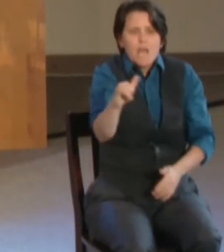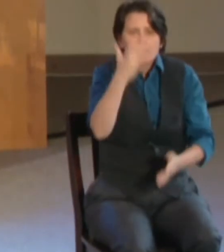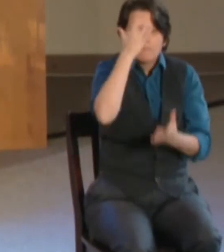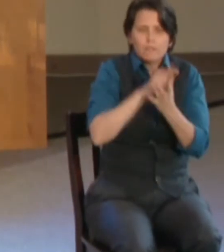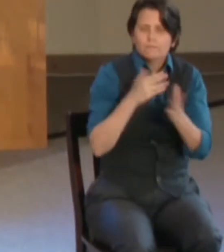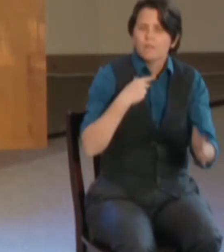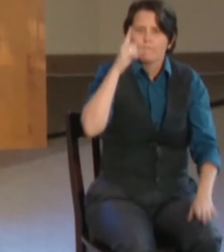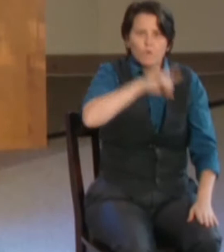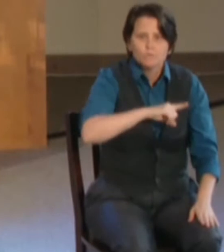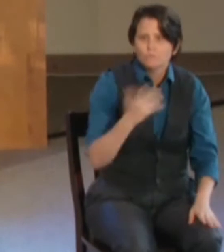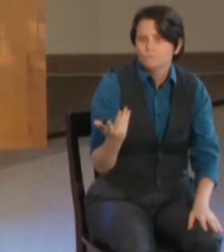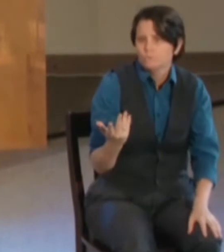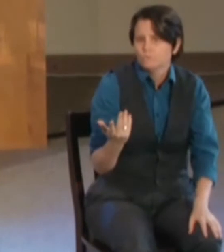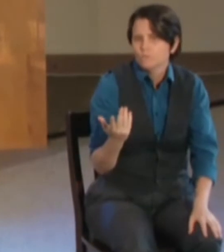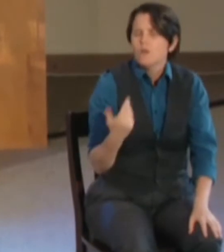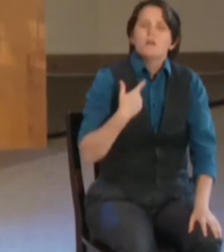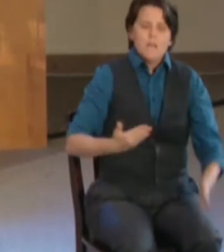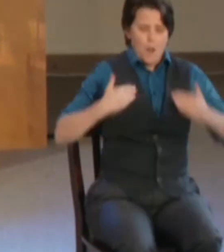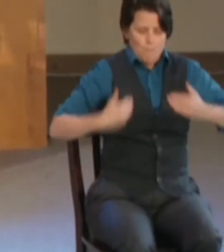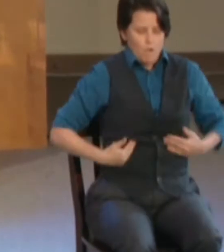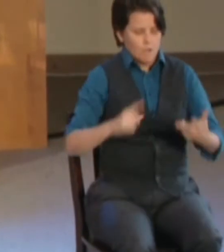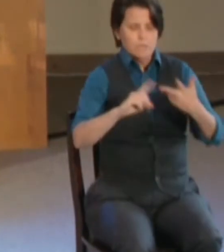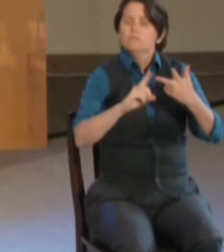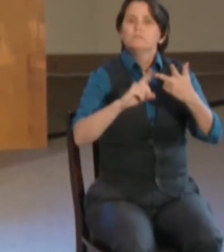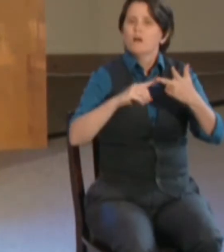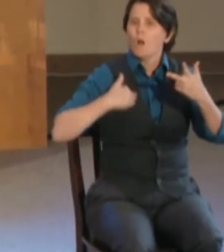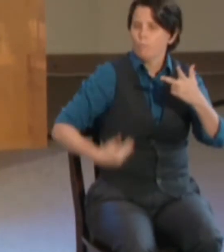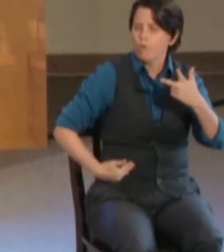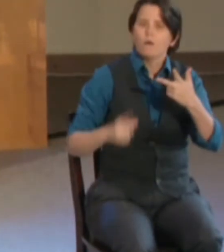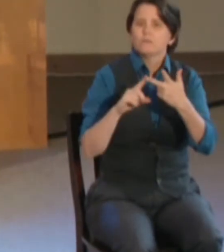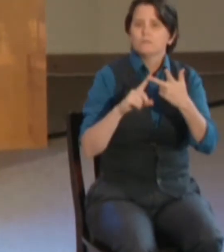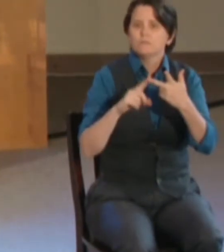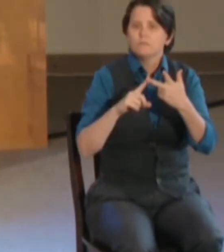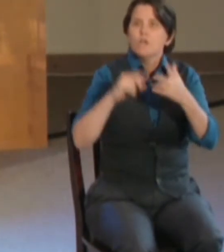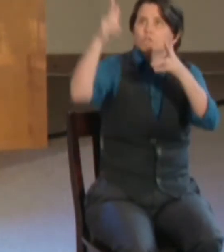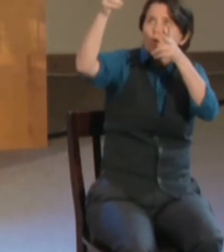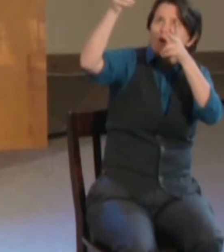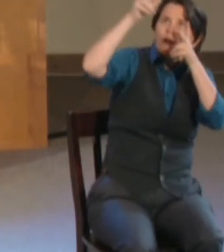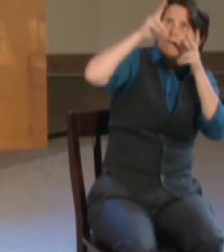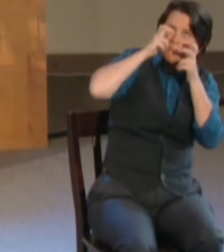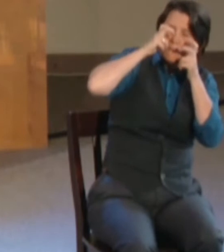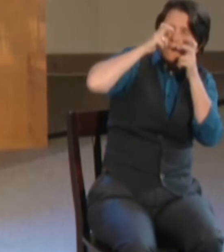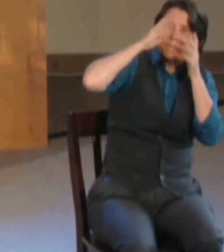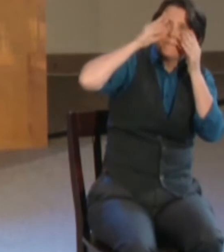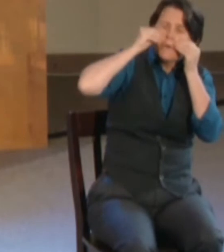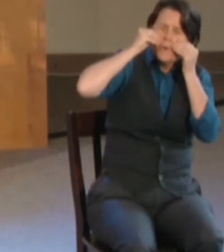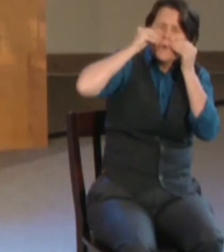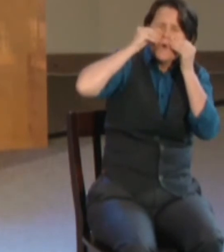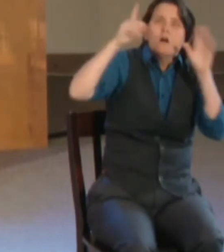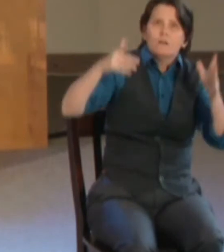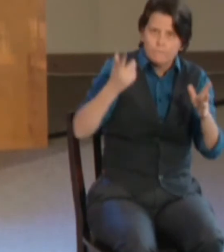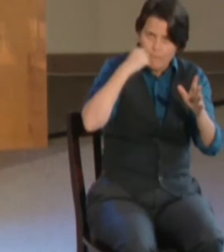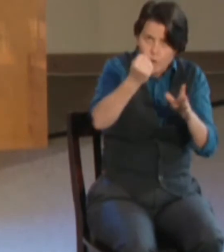And our body to take those actions from those downloads, from those truths, to manifest